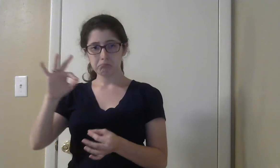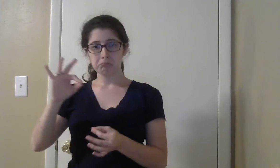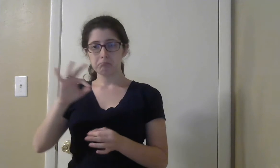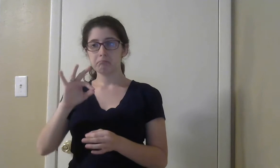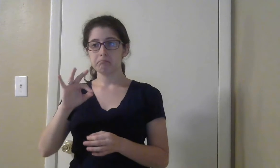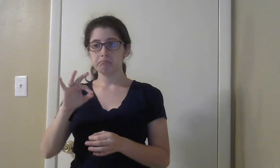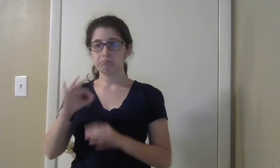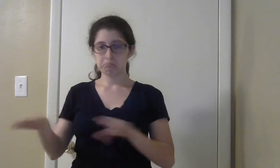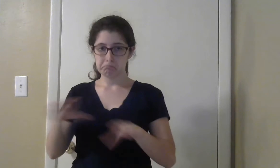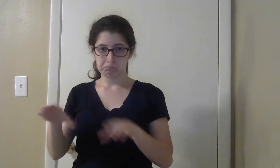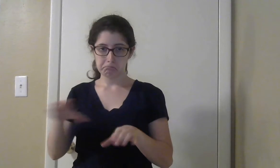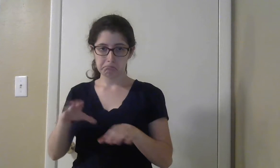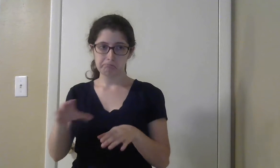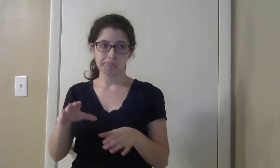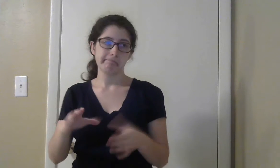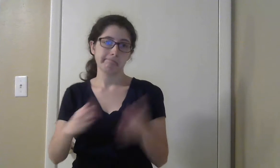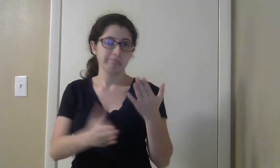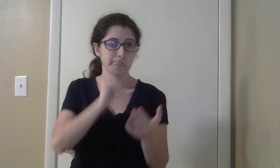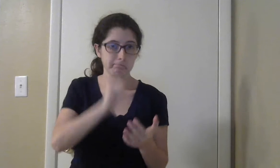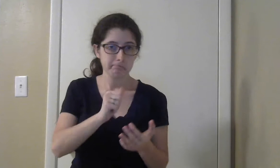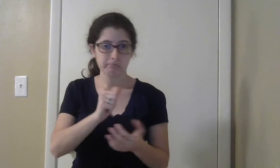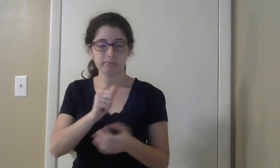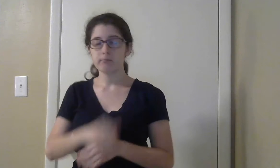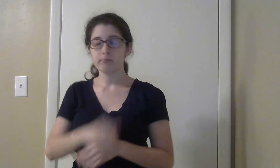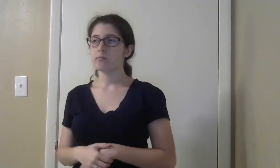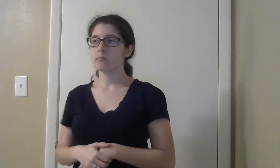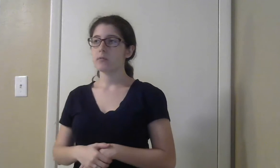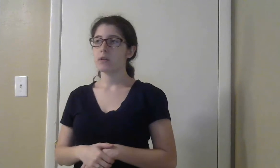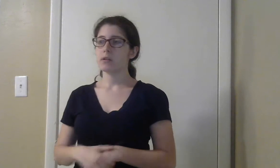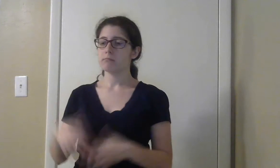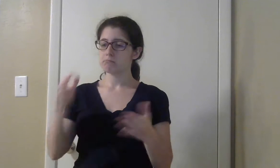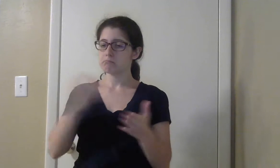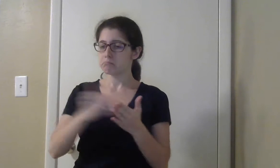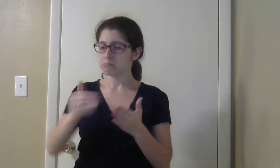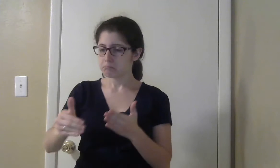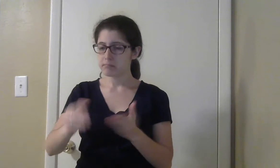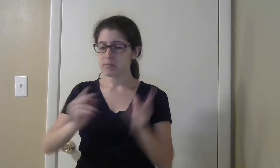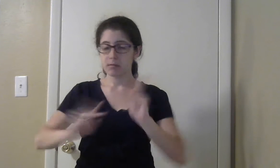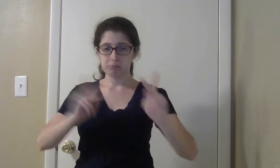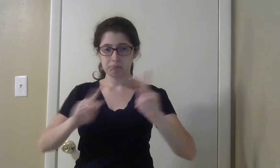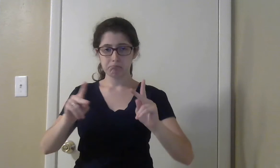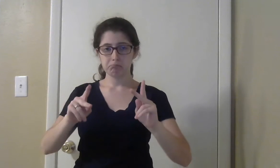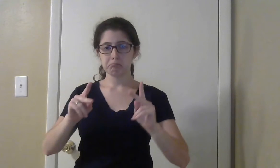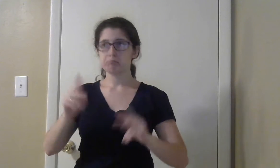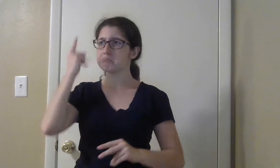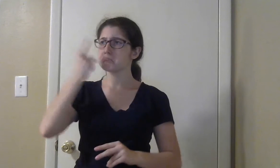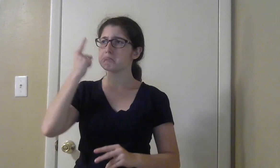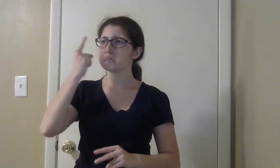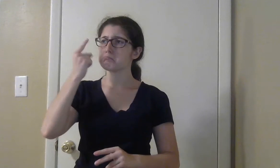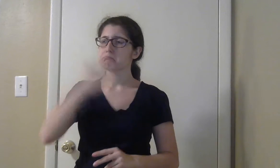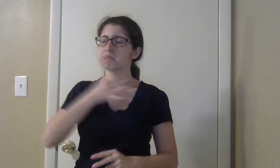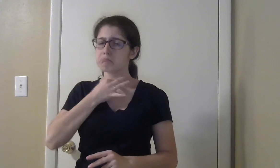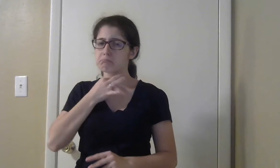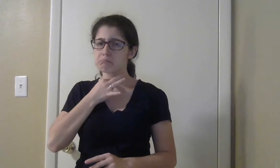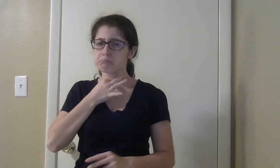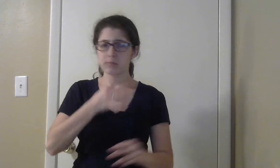And so, Pastor John, we get questions all the time about Christian fasting. What is it and why do we do it? And how would you frame this discussion and